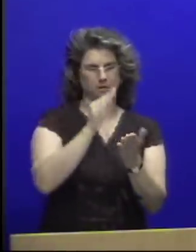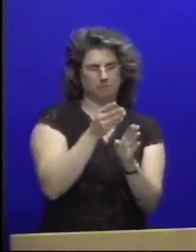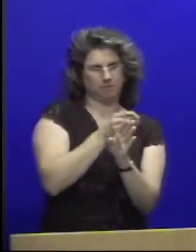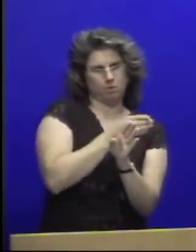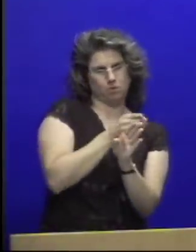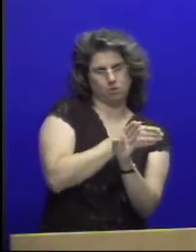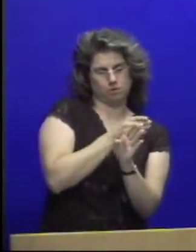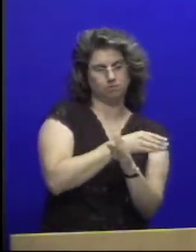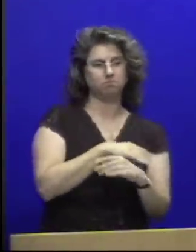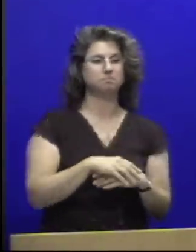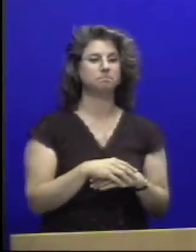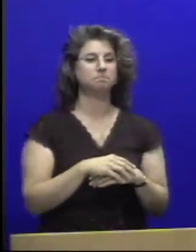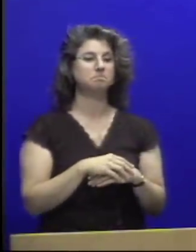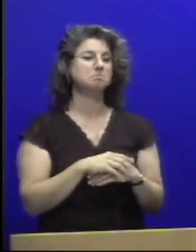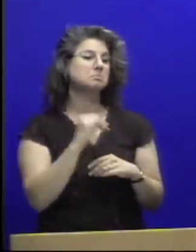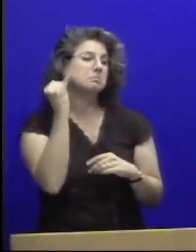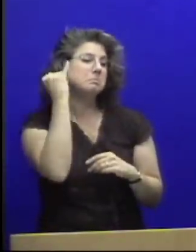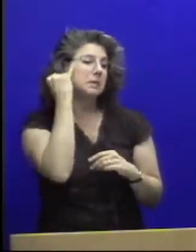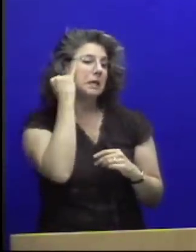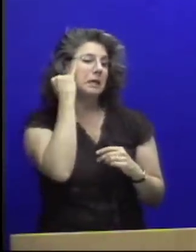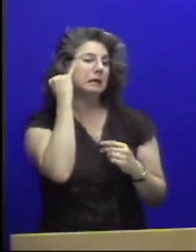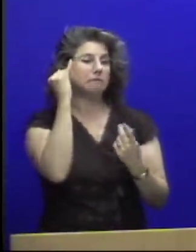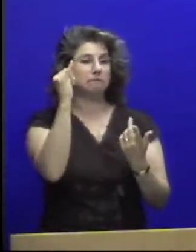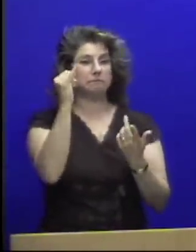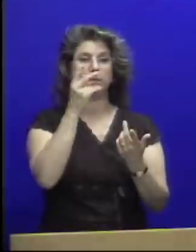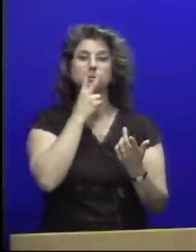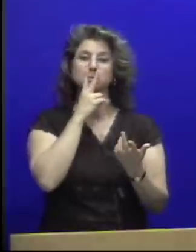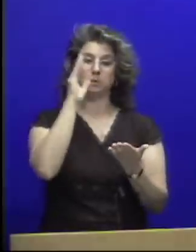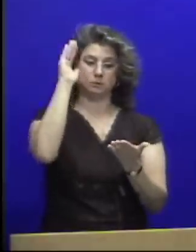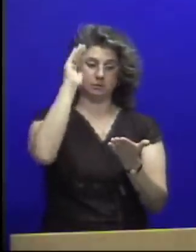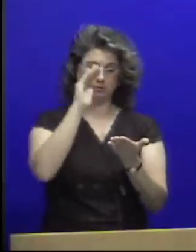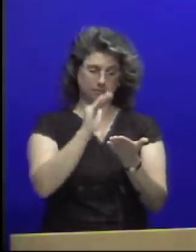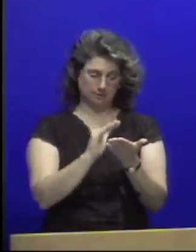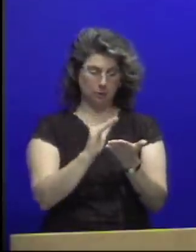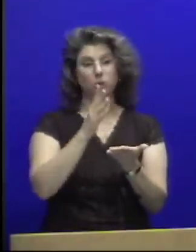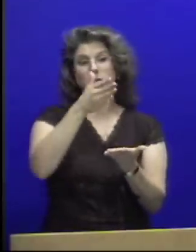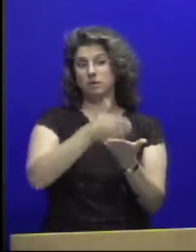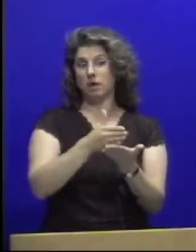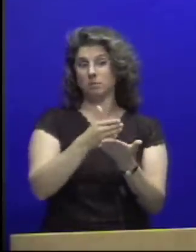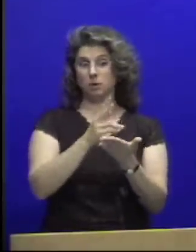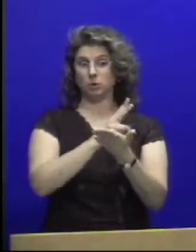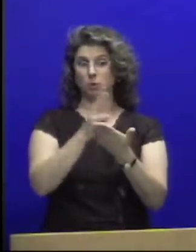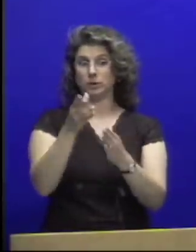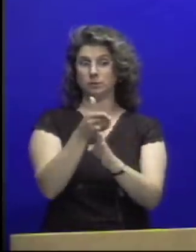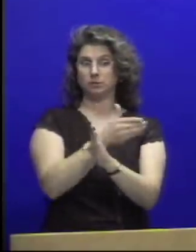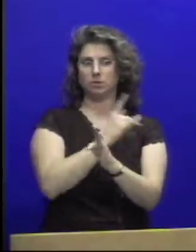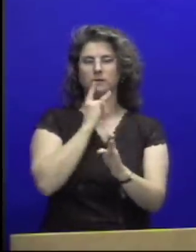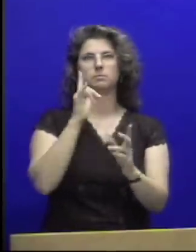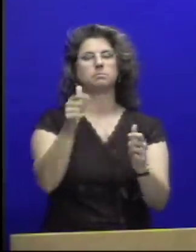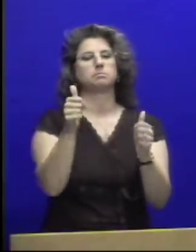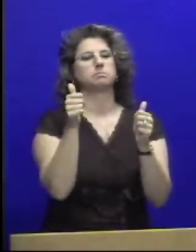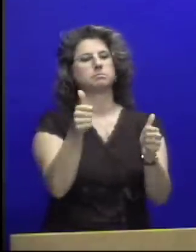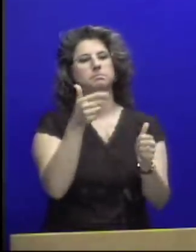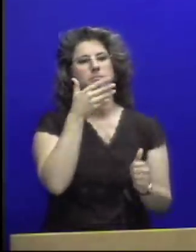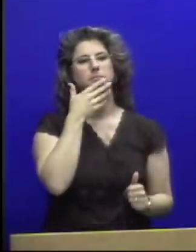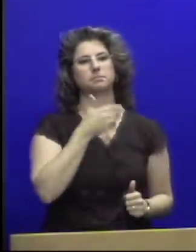If you could stop for 2 weeks before your operation, that is optimal.